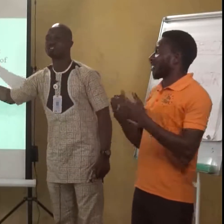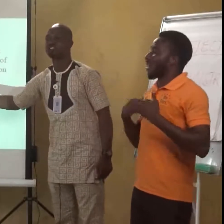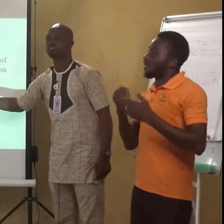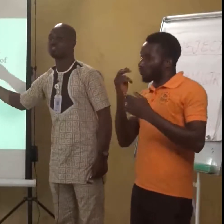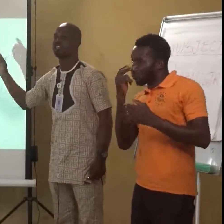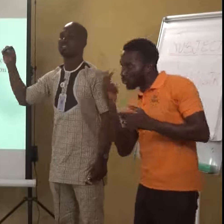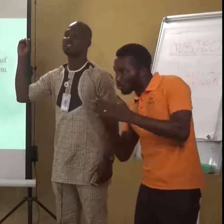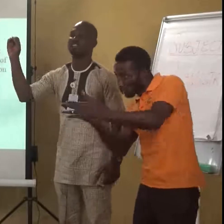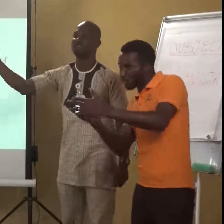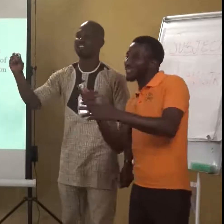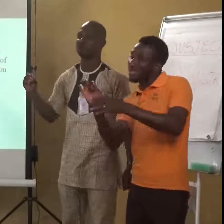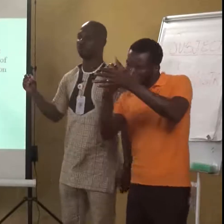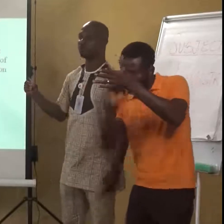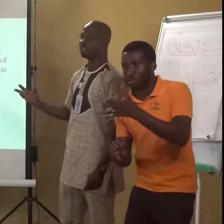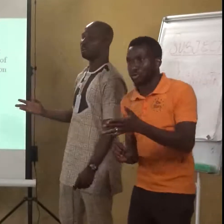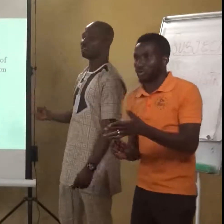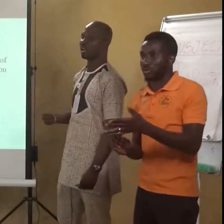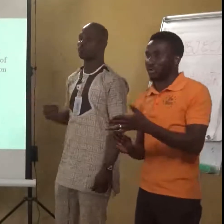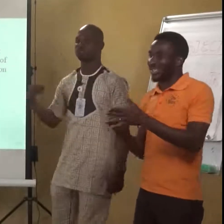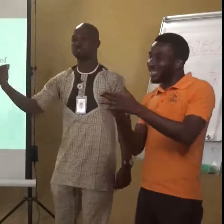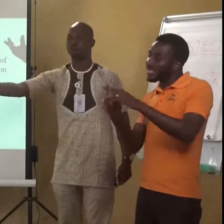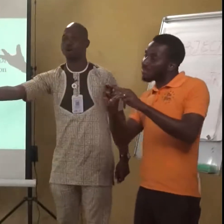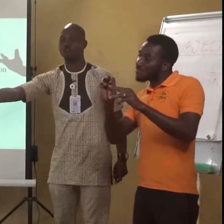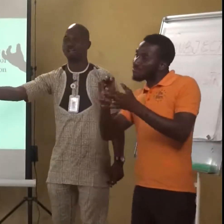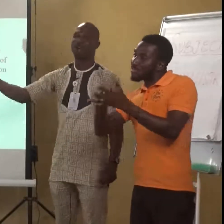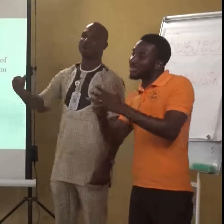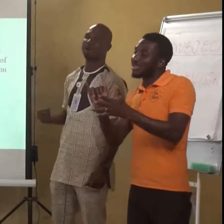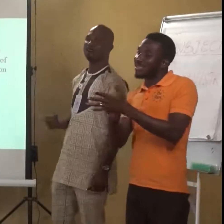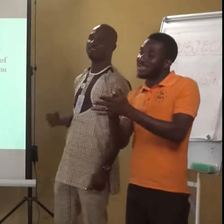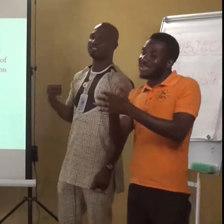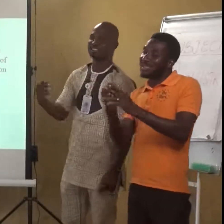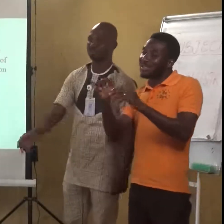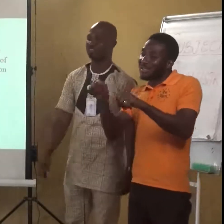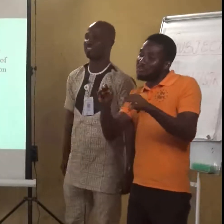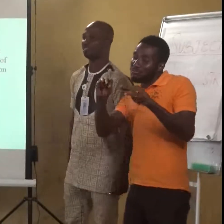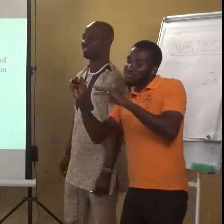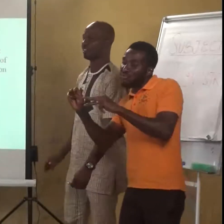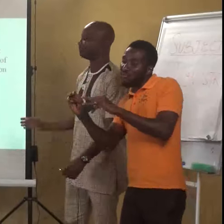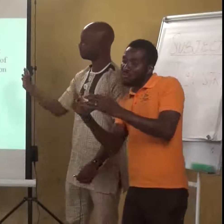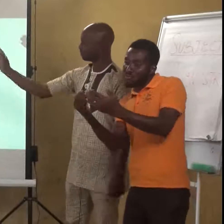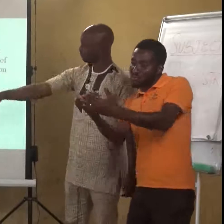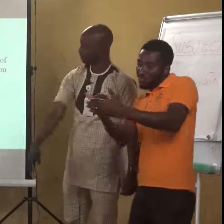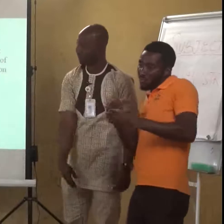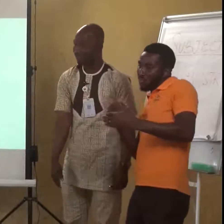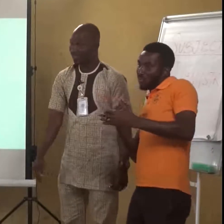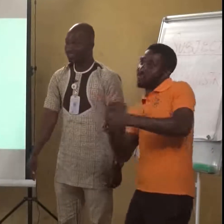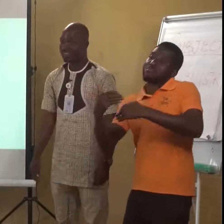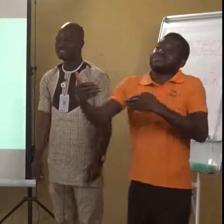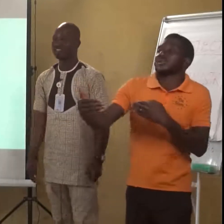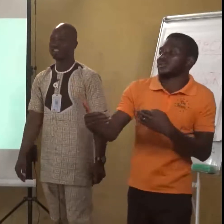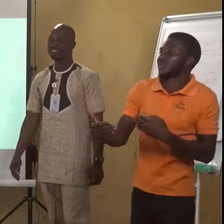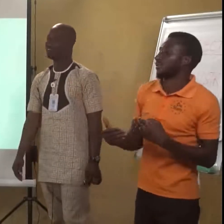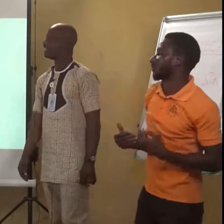this reaction is reversible. It means it can proceed forward and backward simultaneously. The